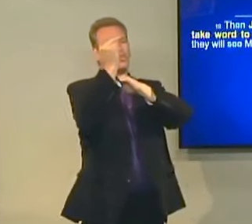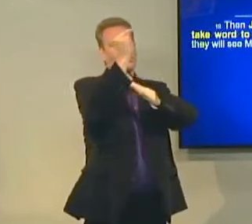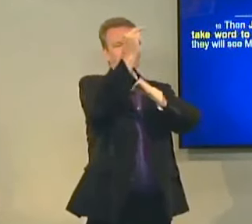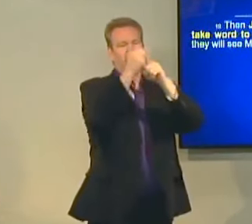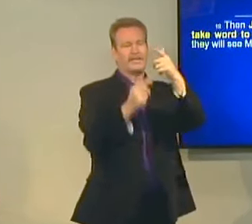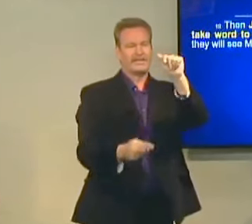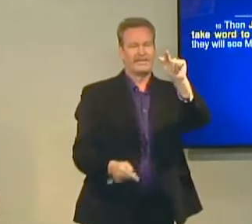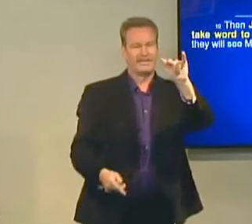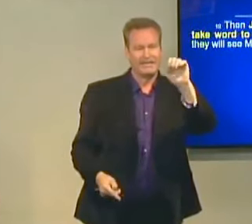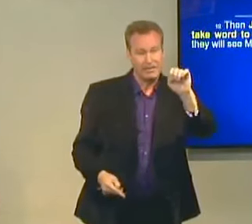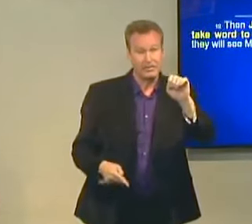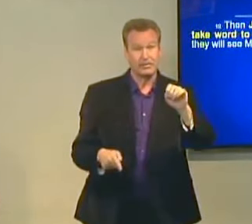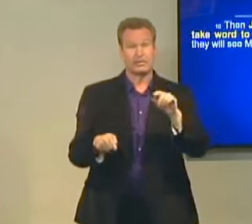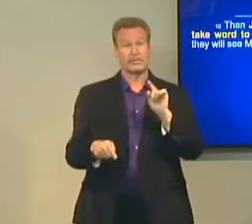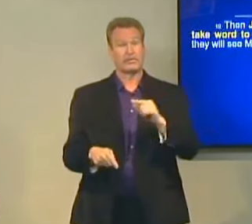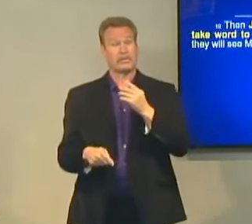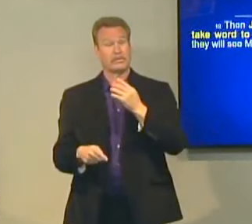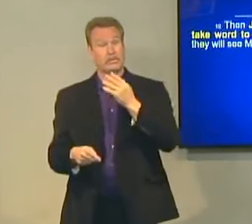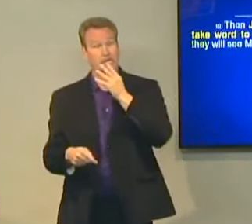He wanted them to go to the north, to Galilee.